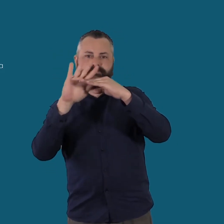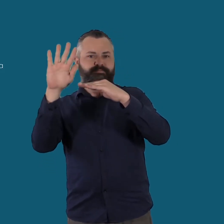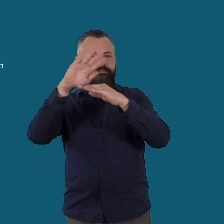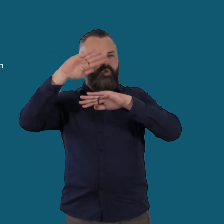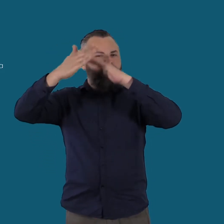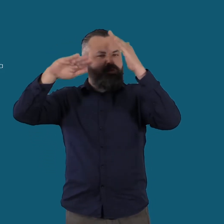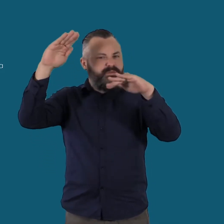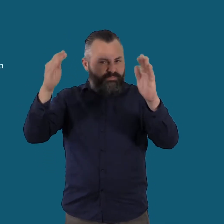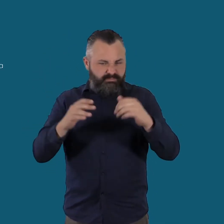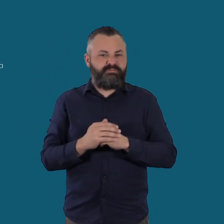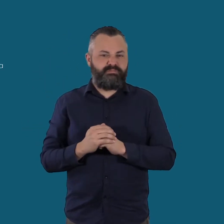Queensland.